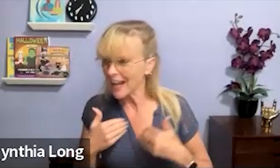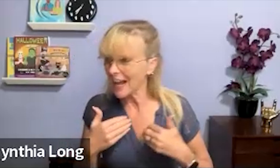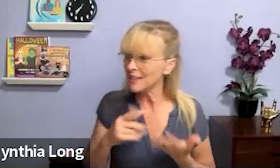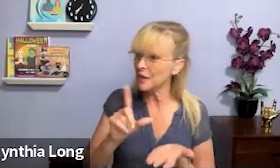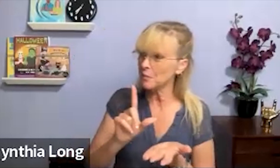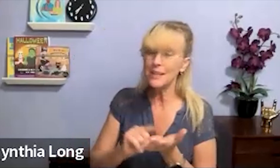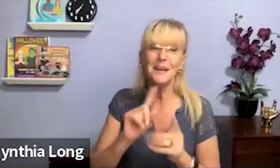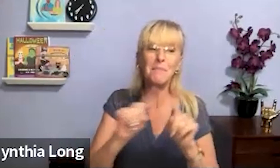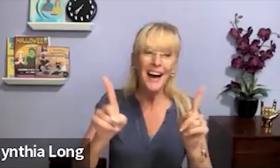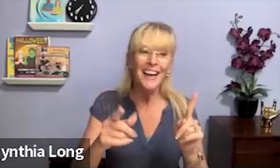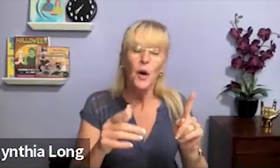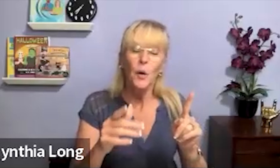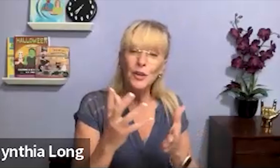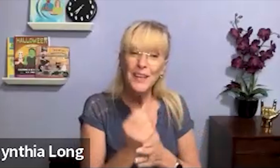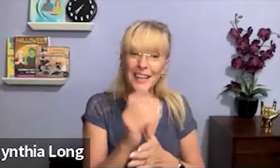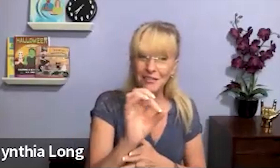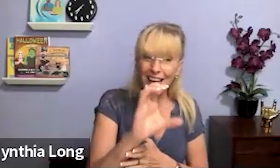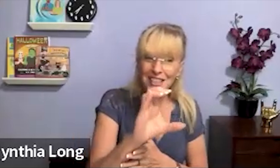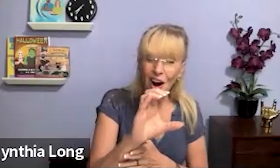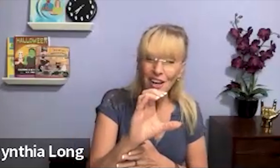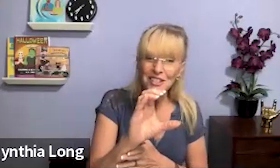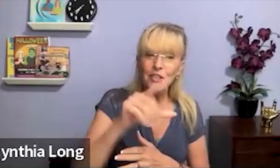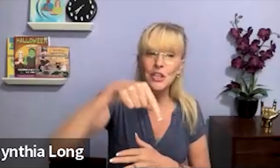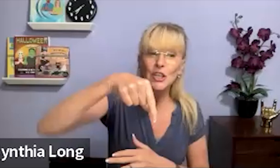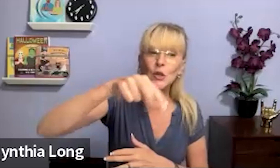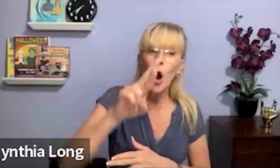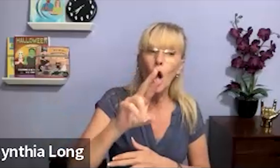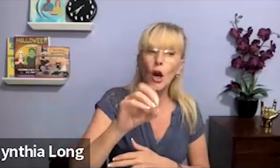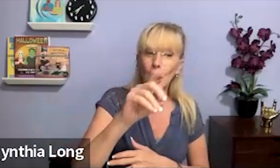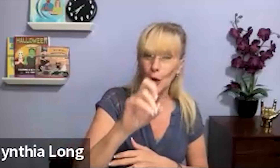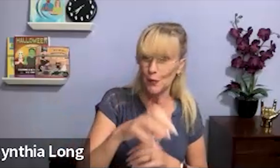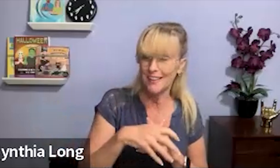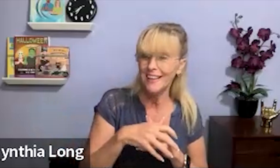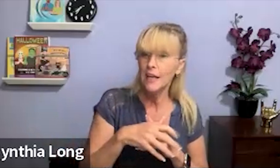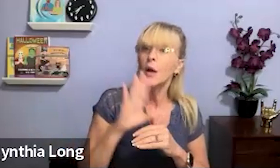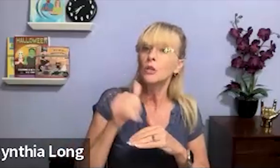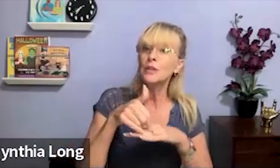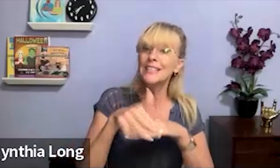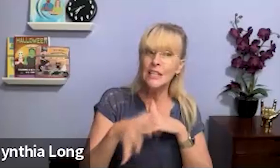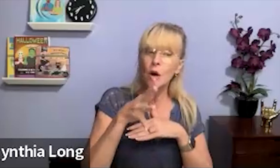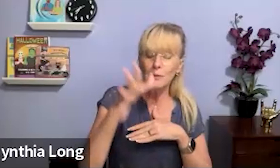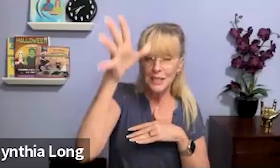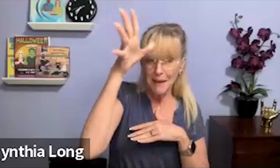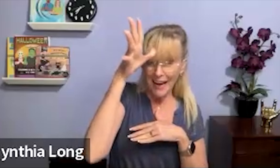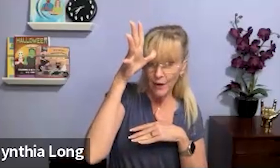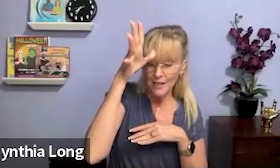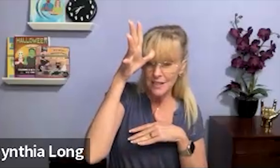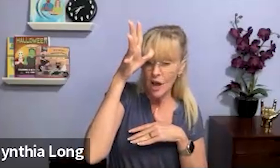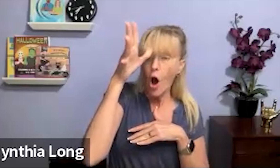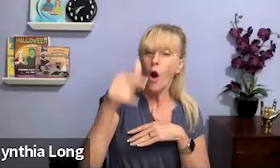don't have one here printed, but when you get the flashcards, there's a QR code, which you can send home to the parents, or